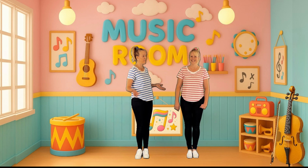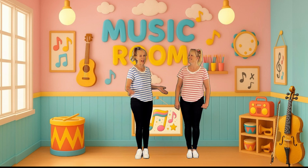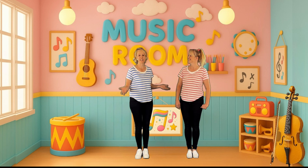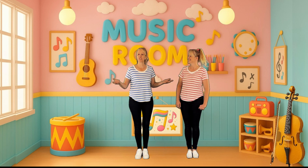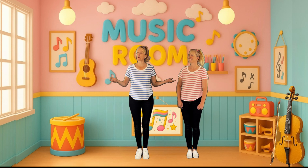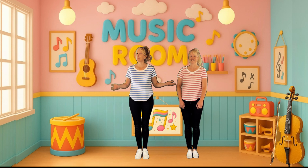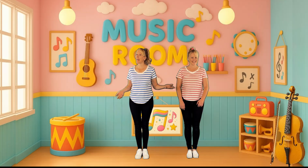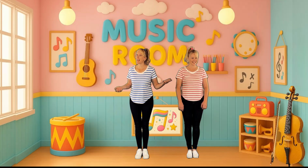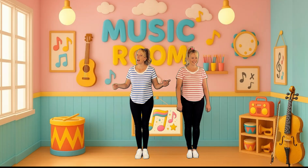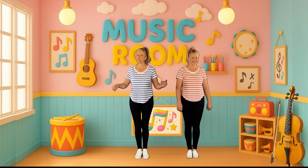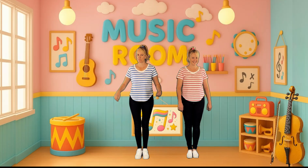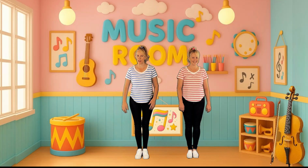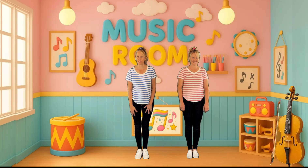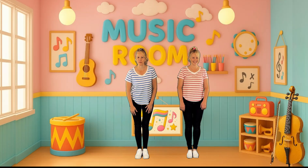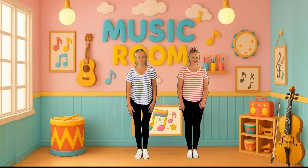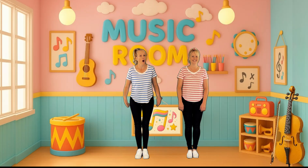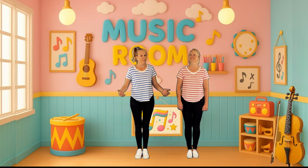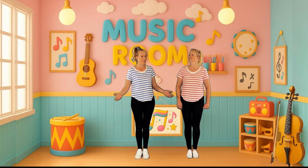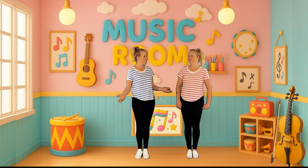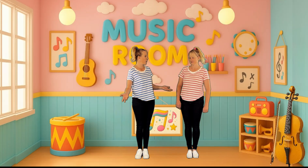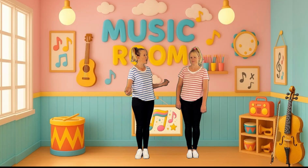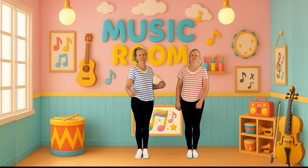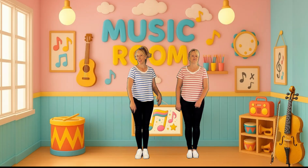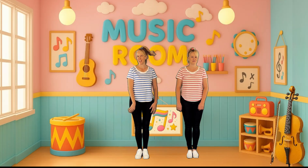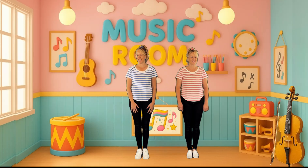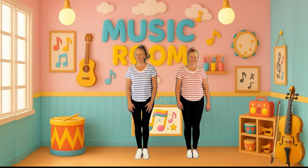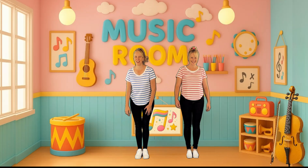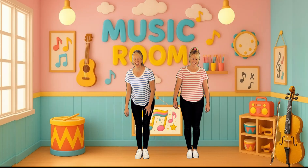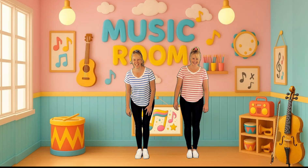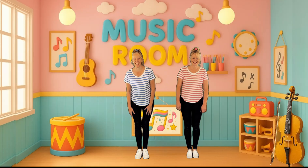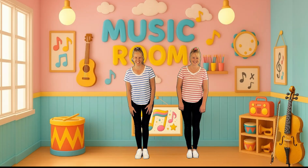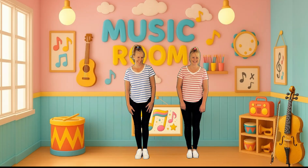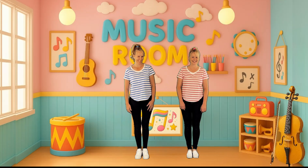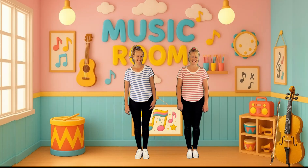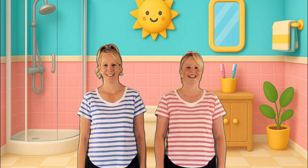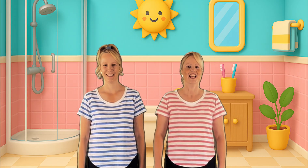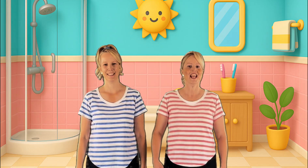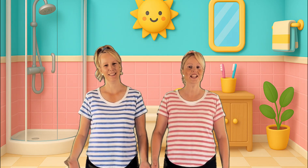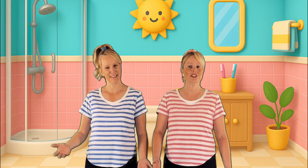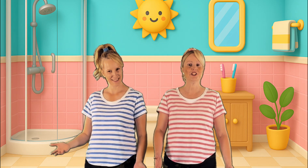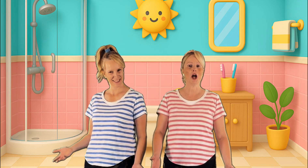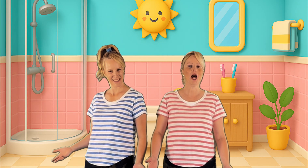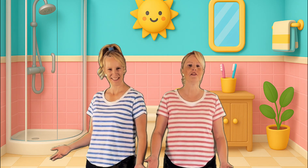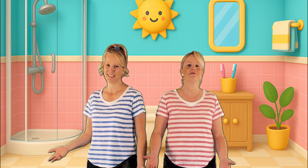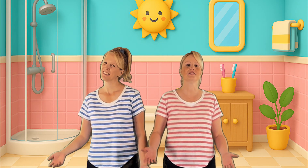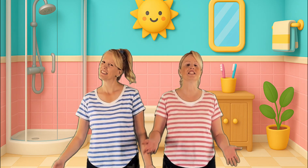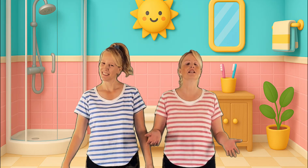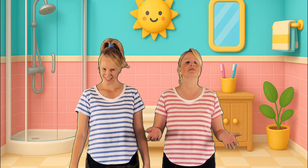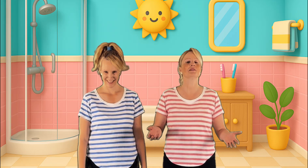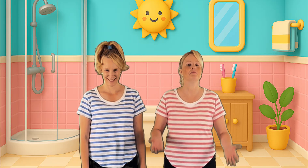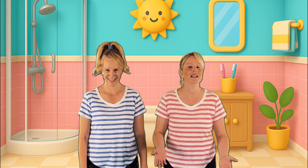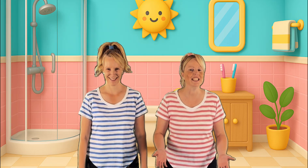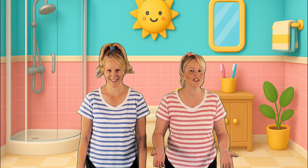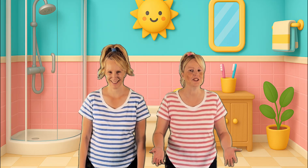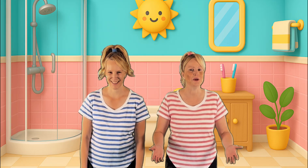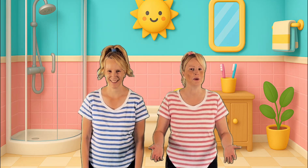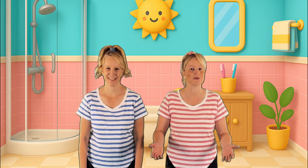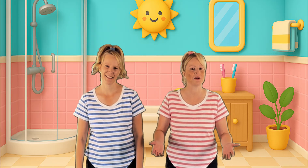back to the playhouse bathroom for more learning fun. It's time for some speech talk,